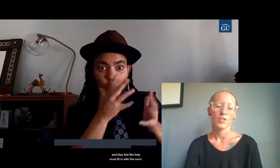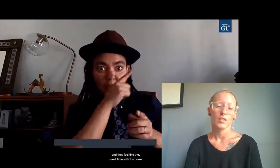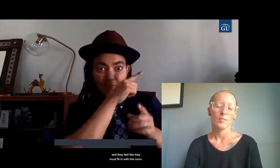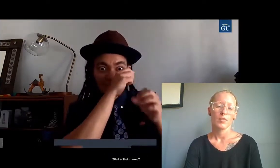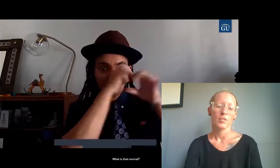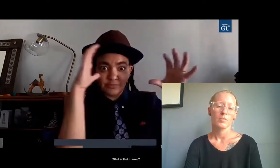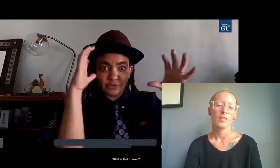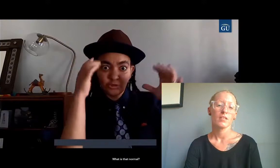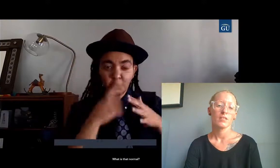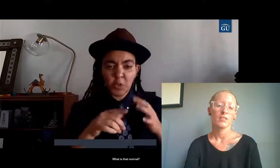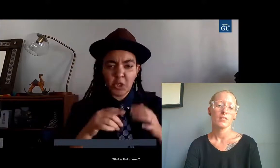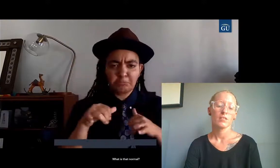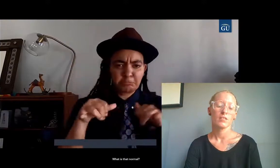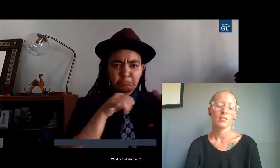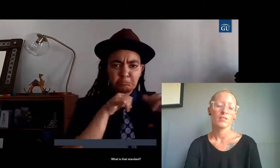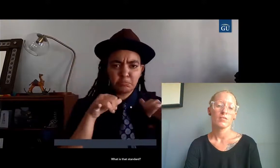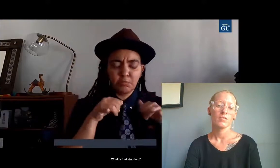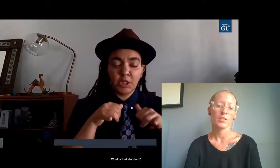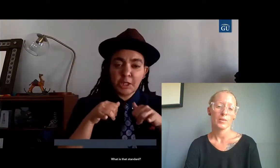African American